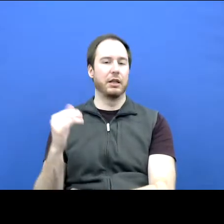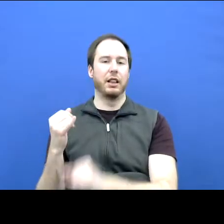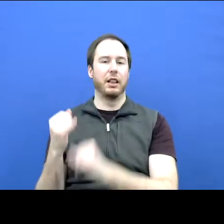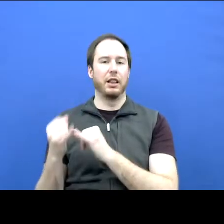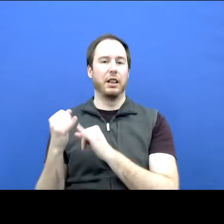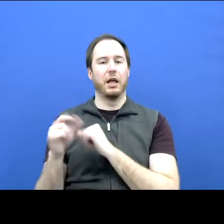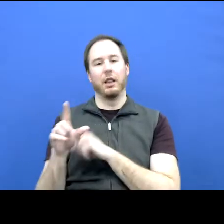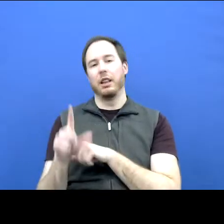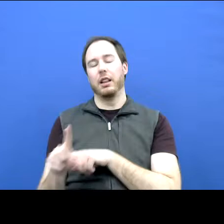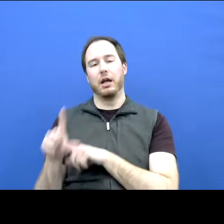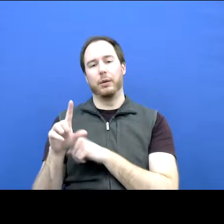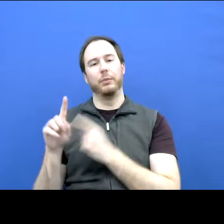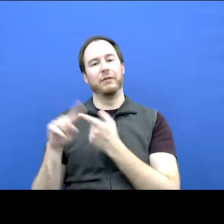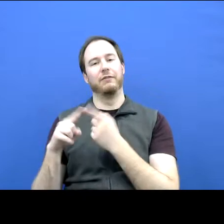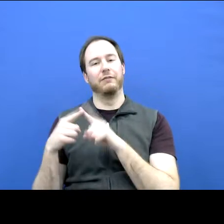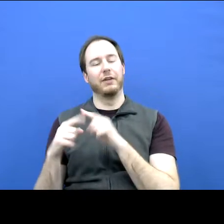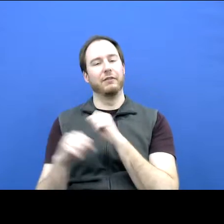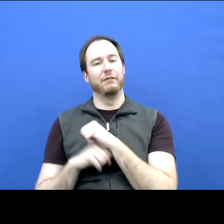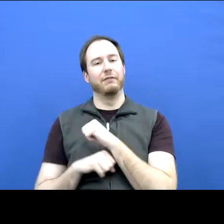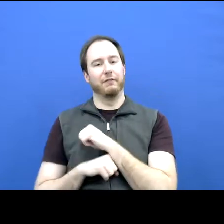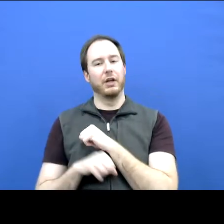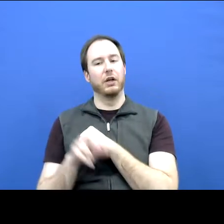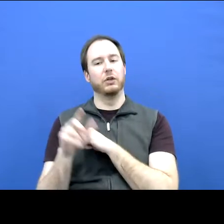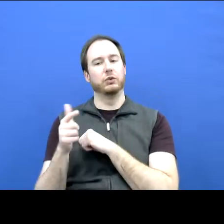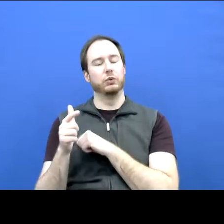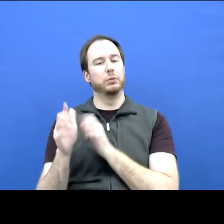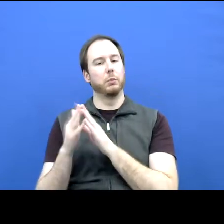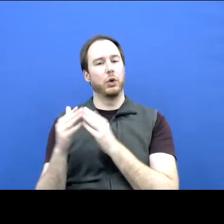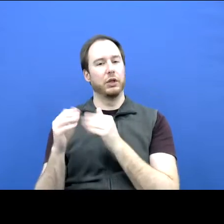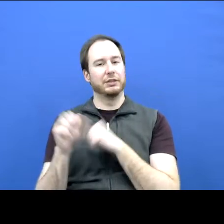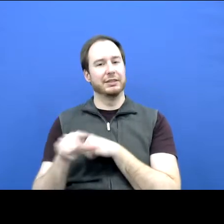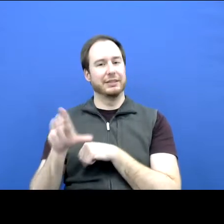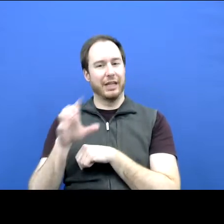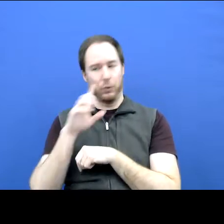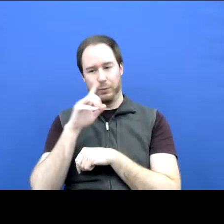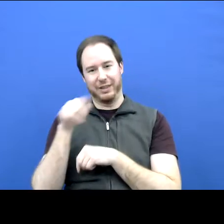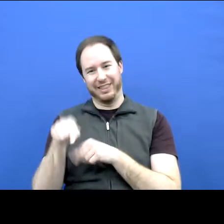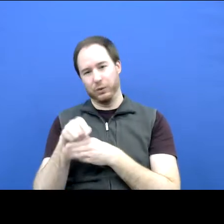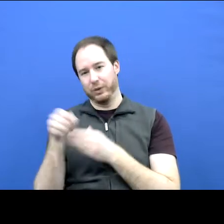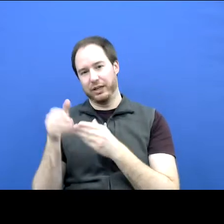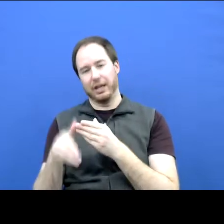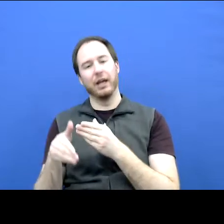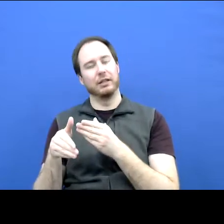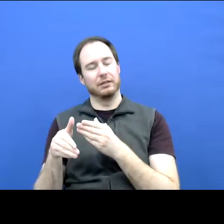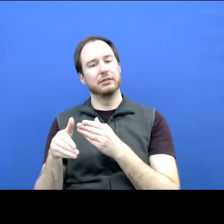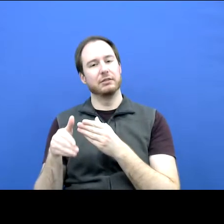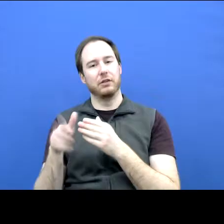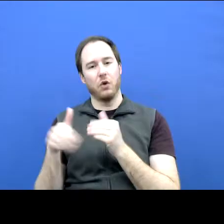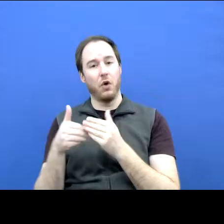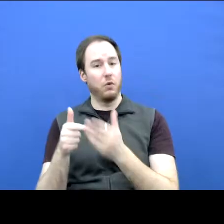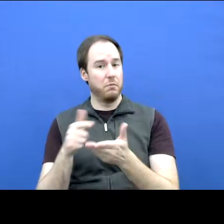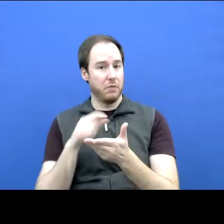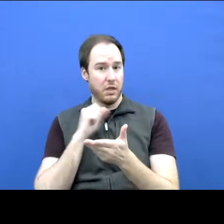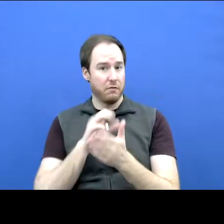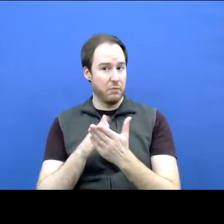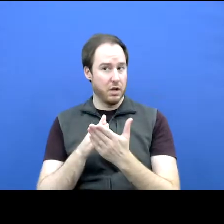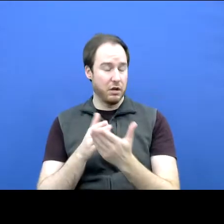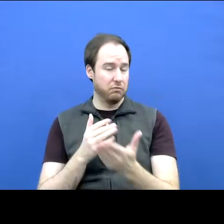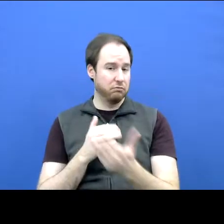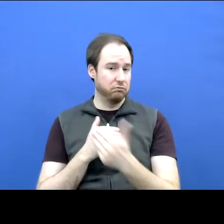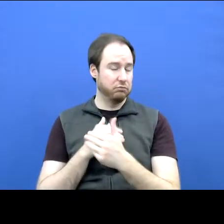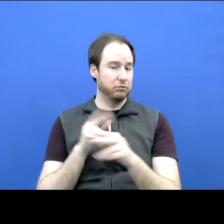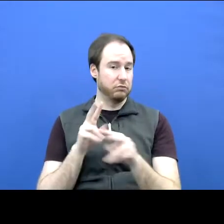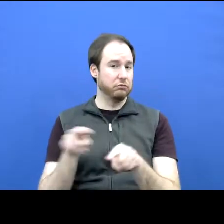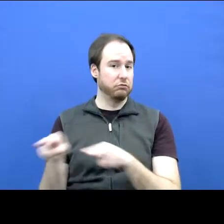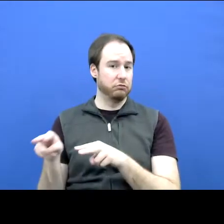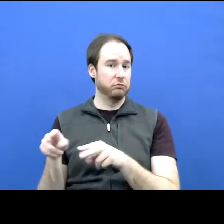for the library, the Friends and Foundation used book sale is this weekend. So all of the book lovers out there